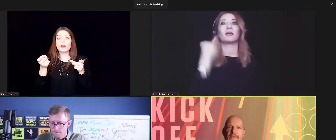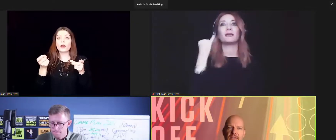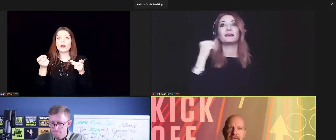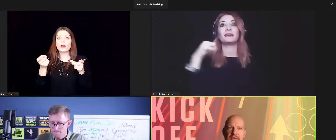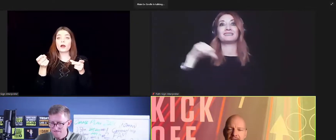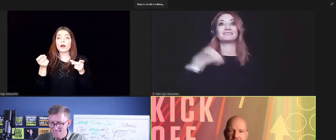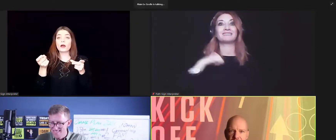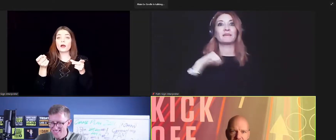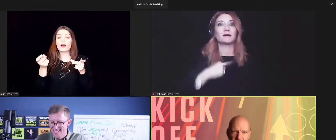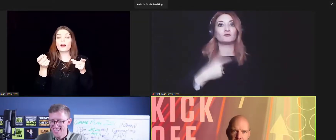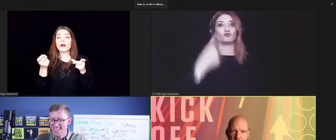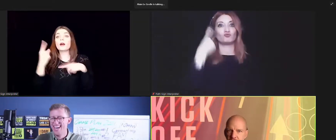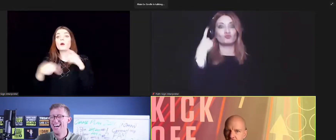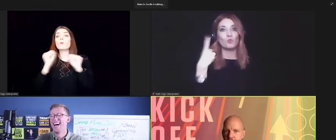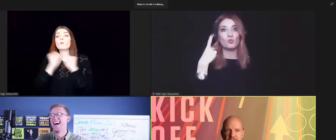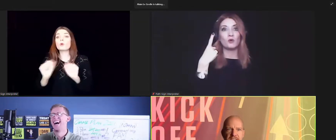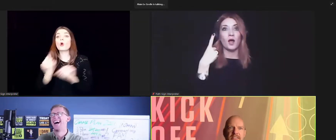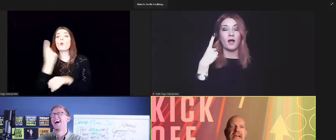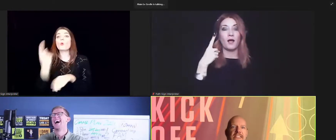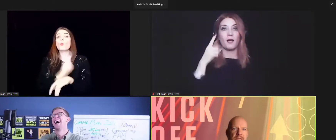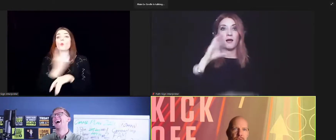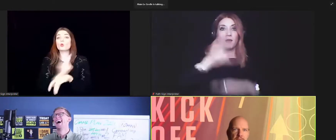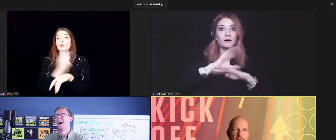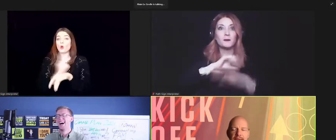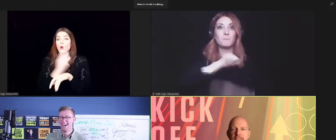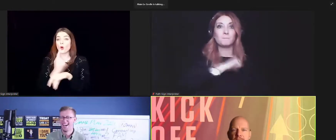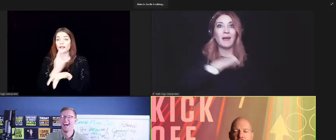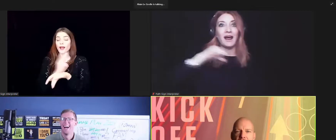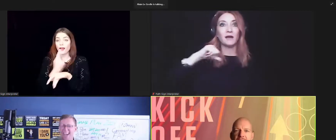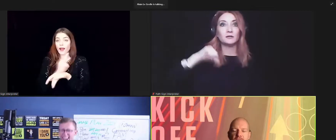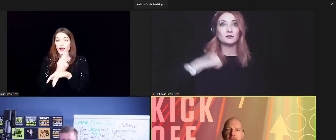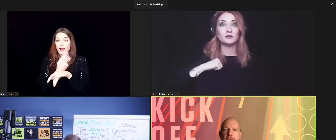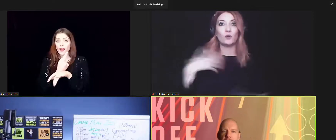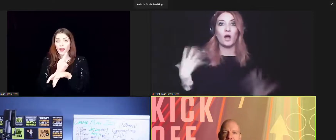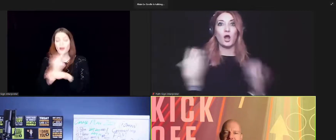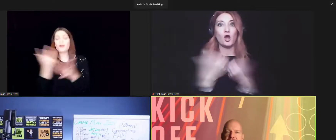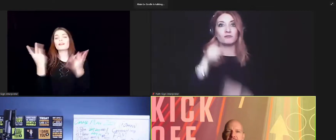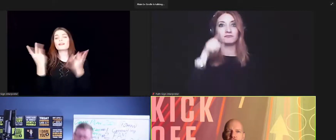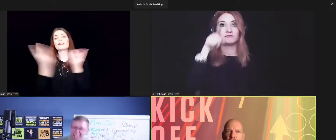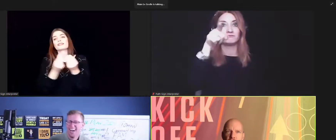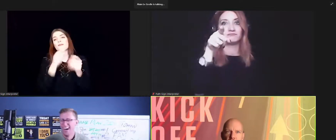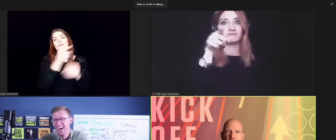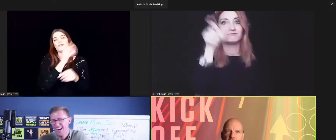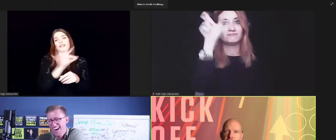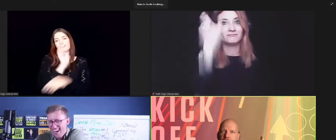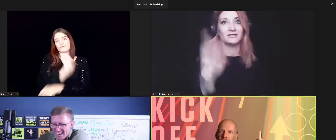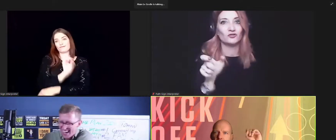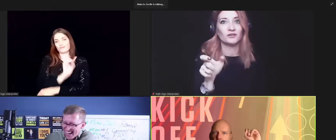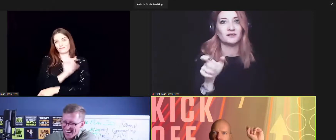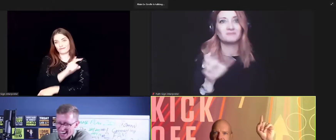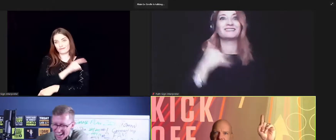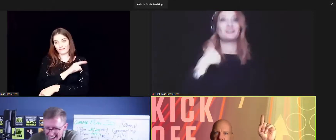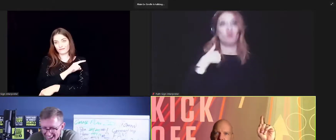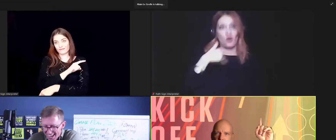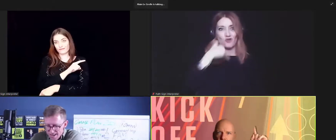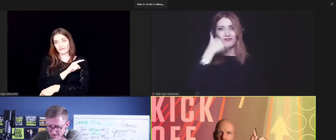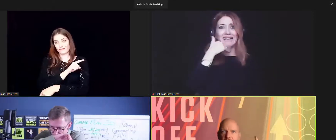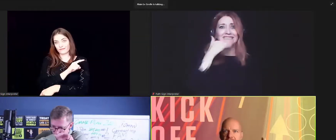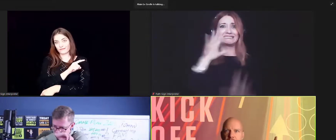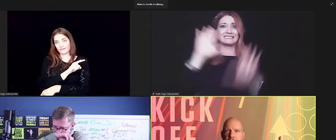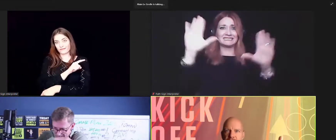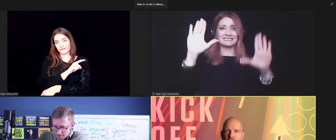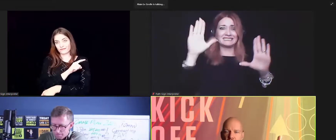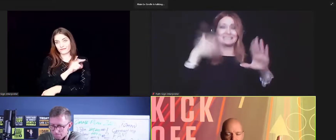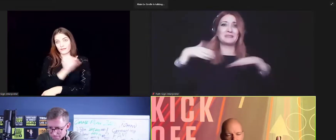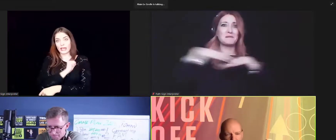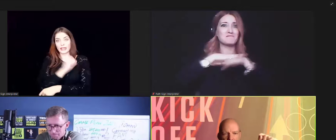I think some of the translated dies between, right? So please, I do it slowly. You go on my Insta, you like